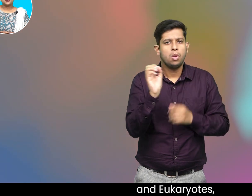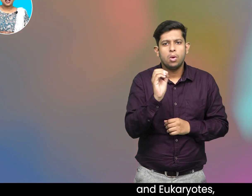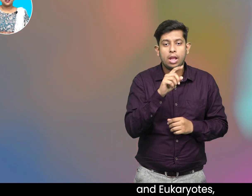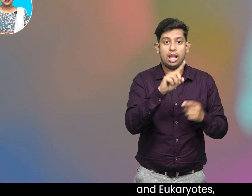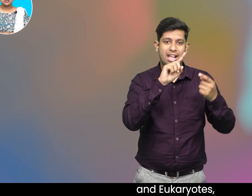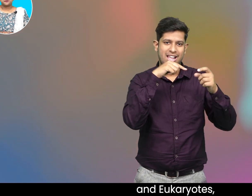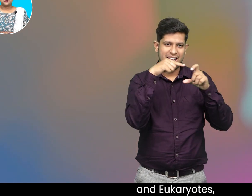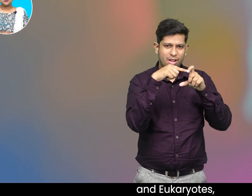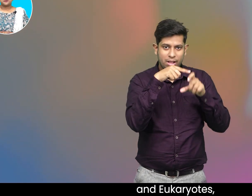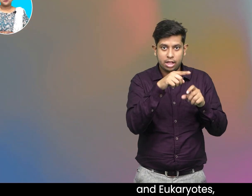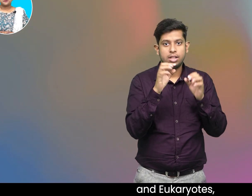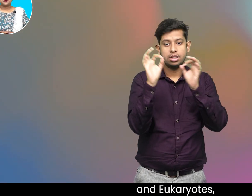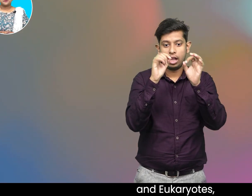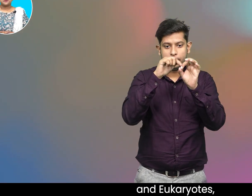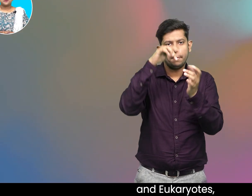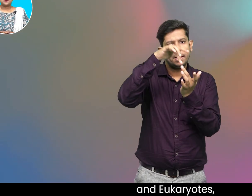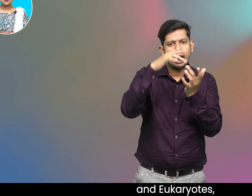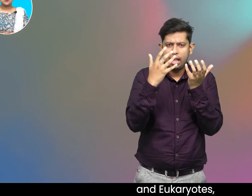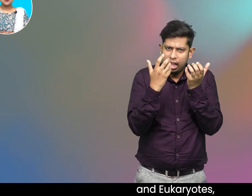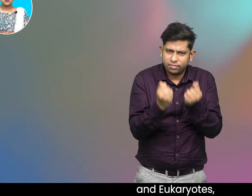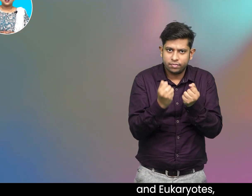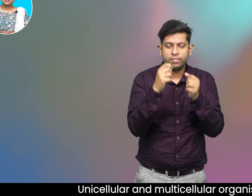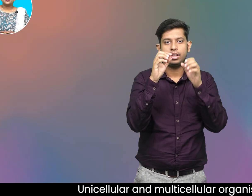and eukaryotes,